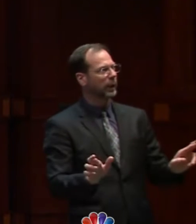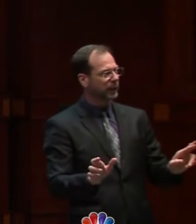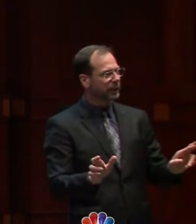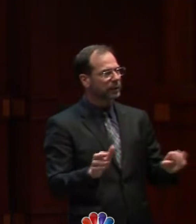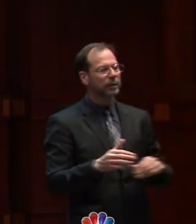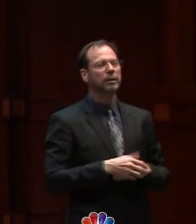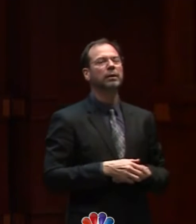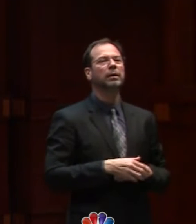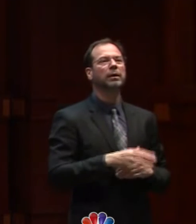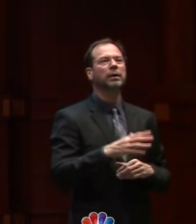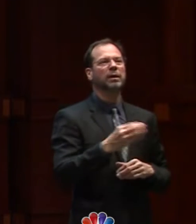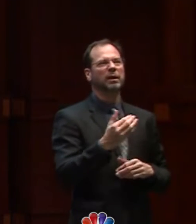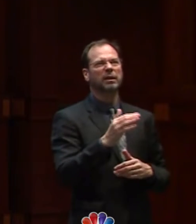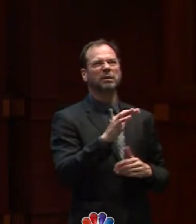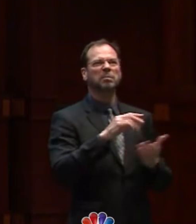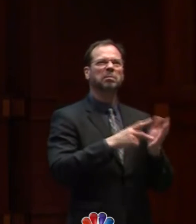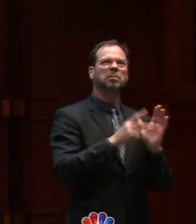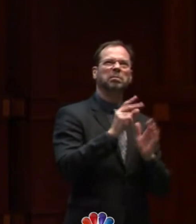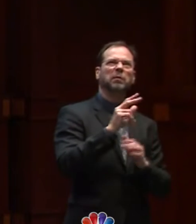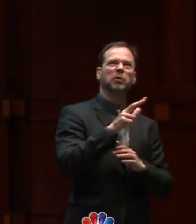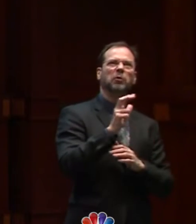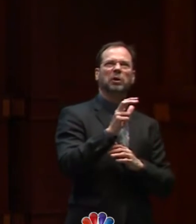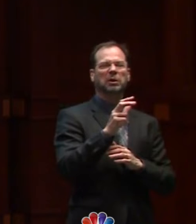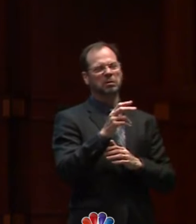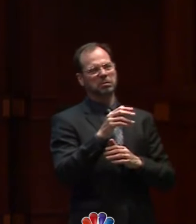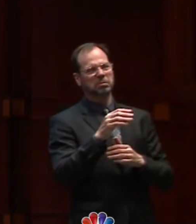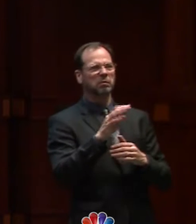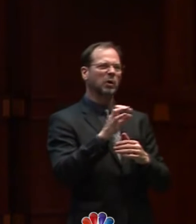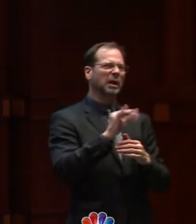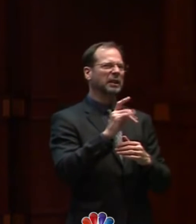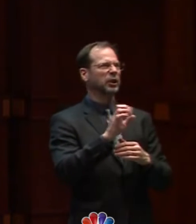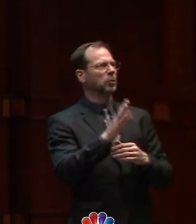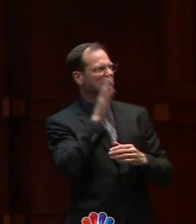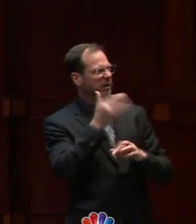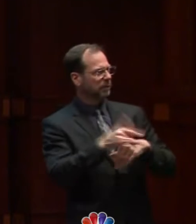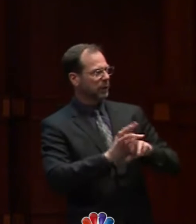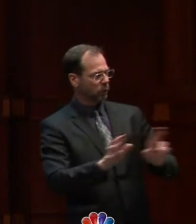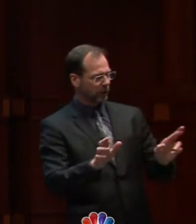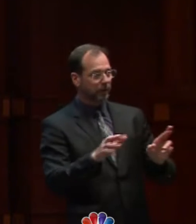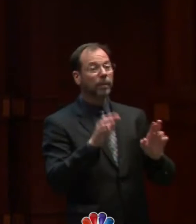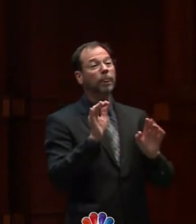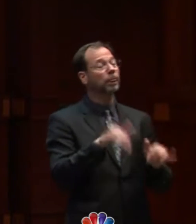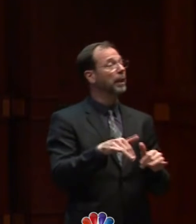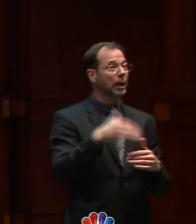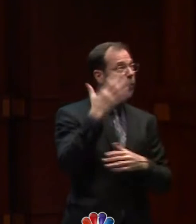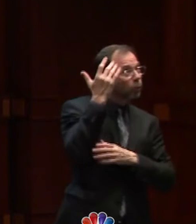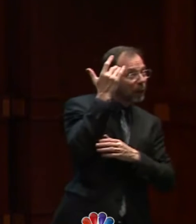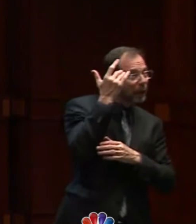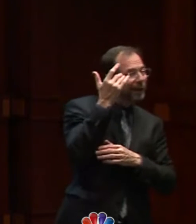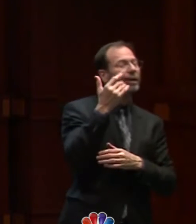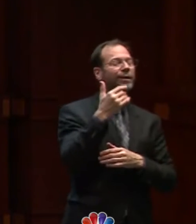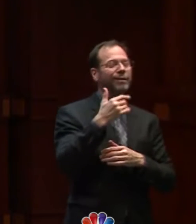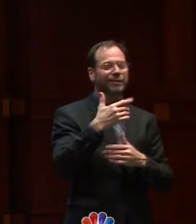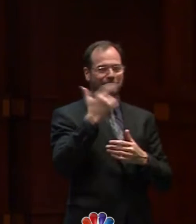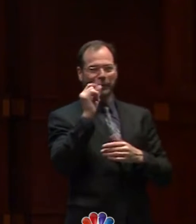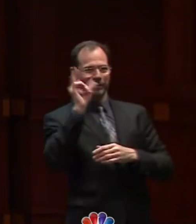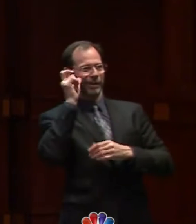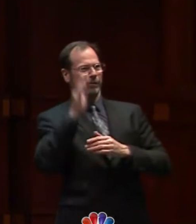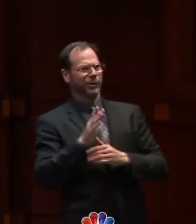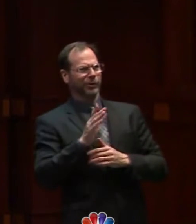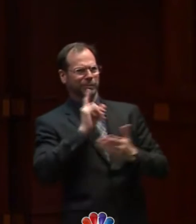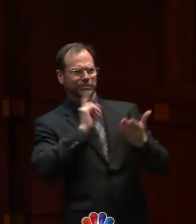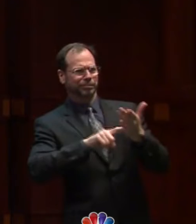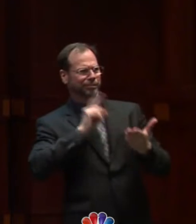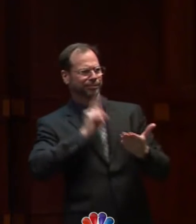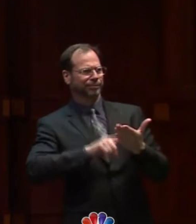and about 400 ICU beds are available. And again, these are all as a consequence of the actions that the governor